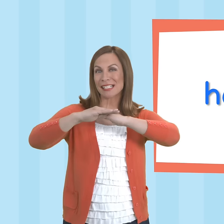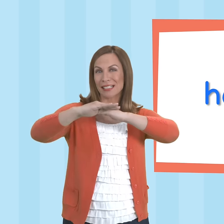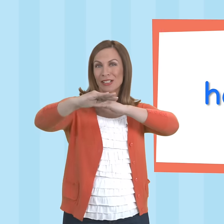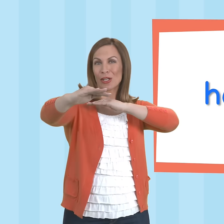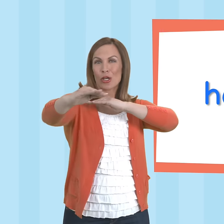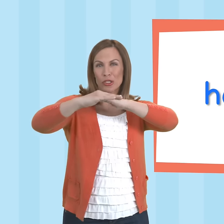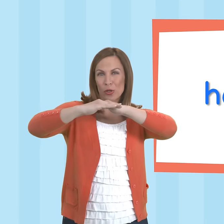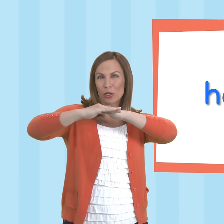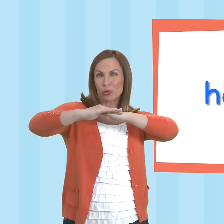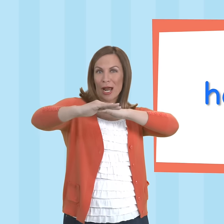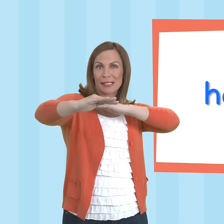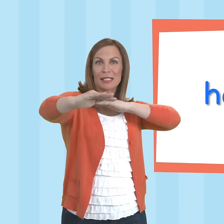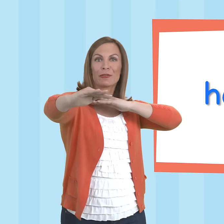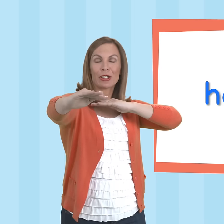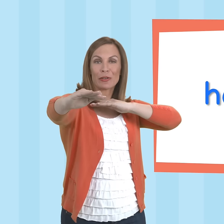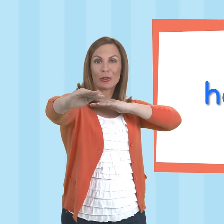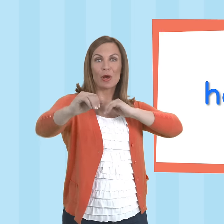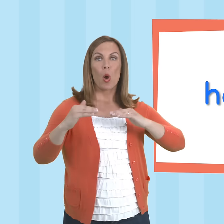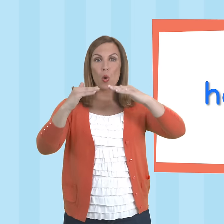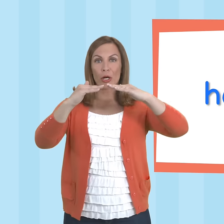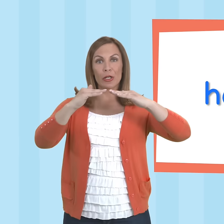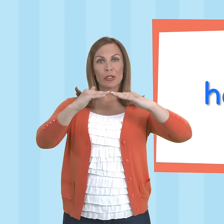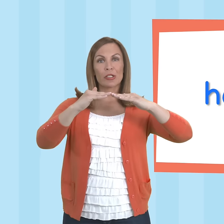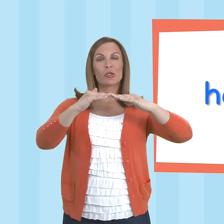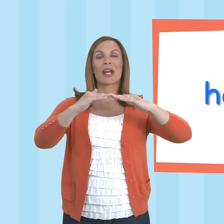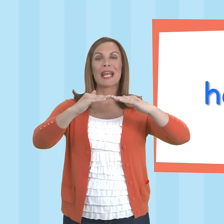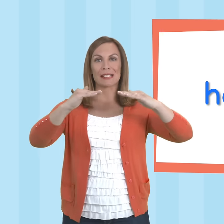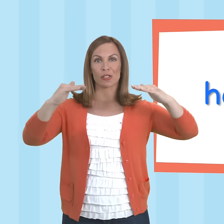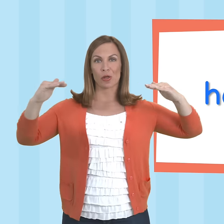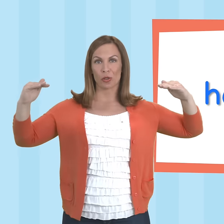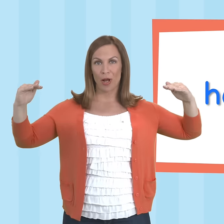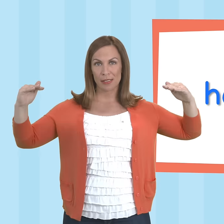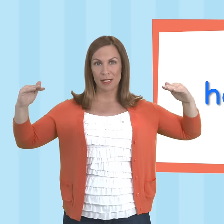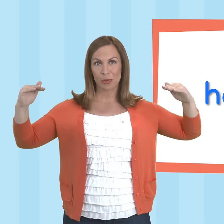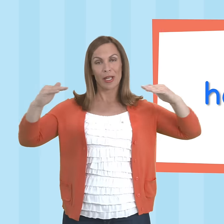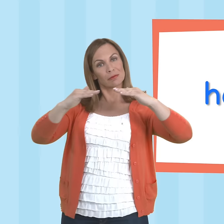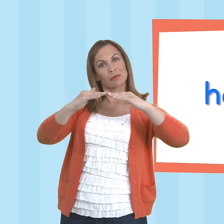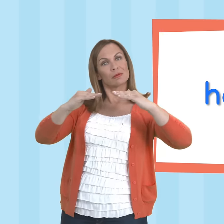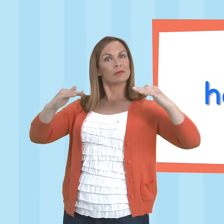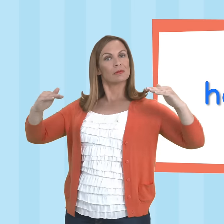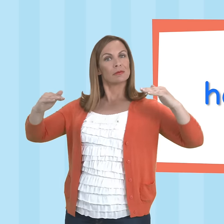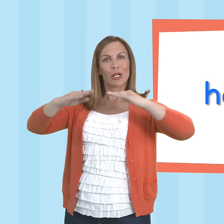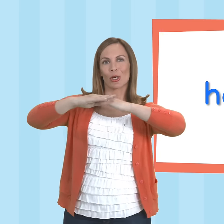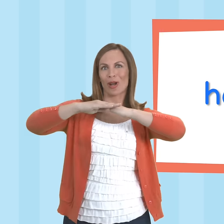Horizon. Show the horizon in front of you, or you can use your hands to show the horizon this way.